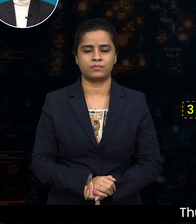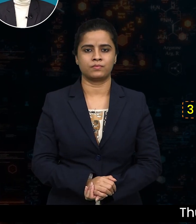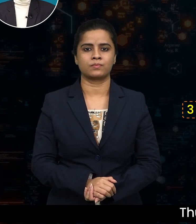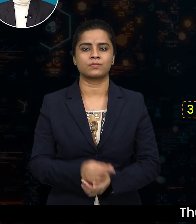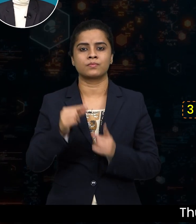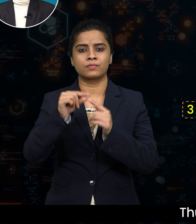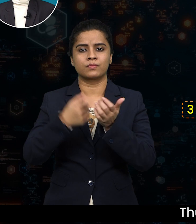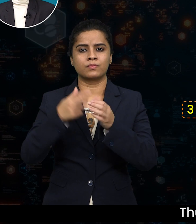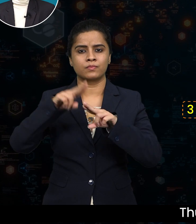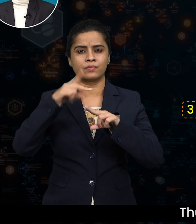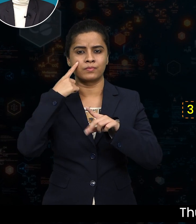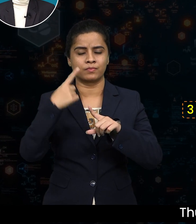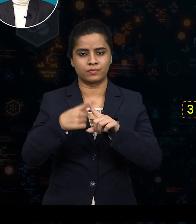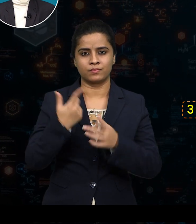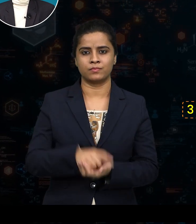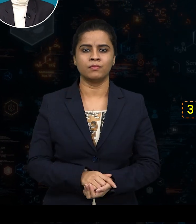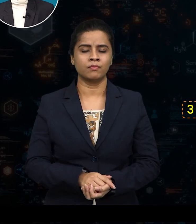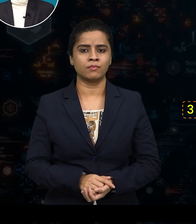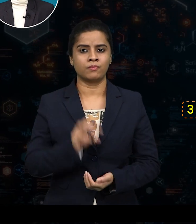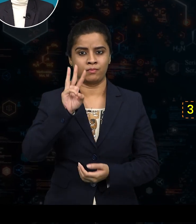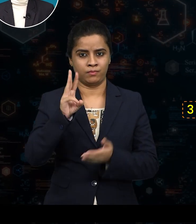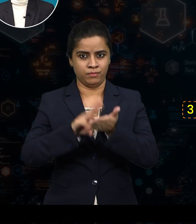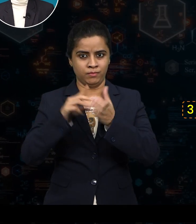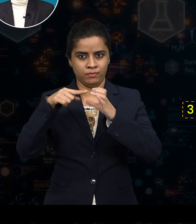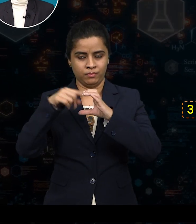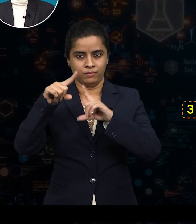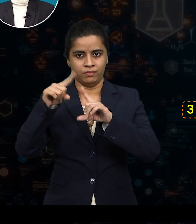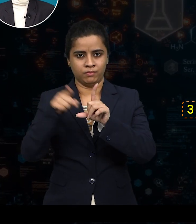Thus, the prefix is 3-methyl.